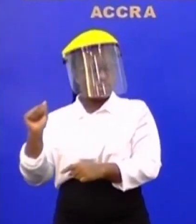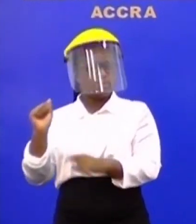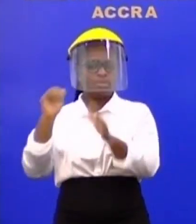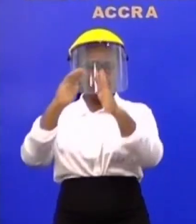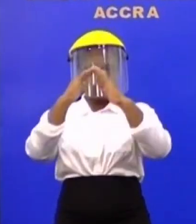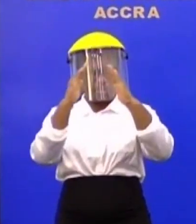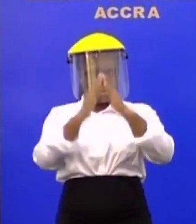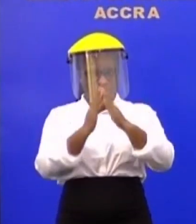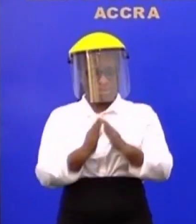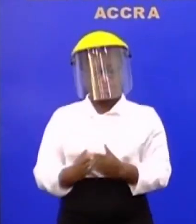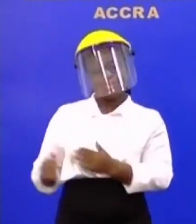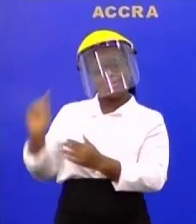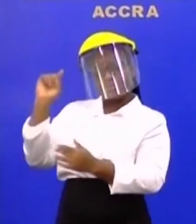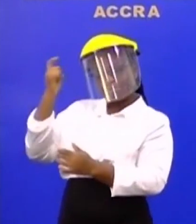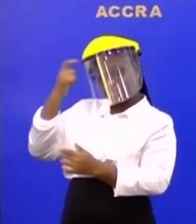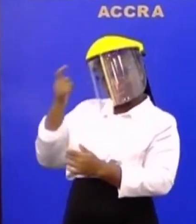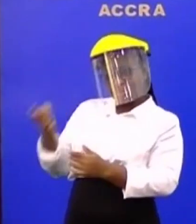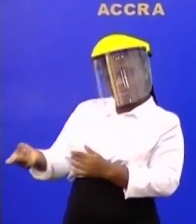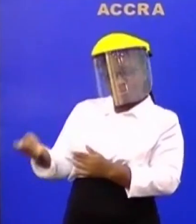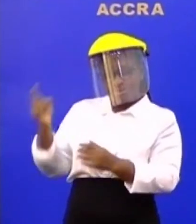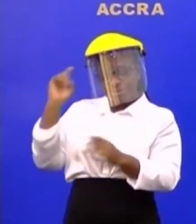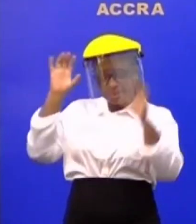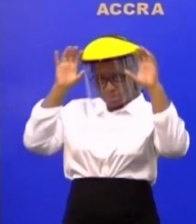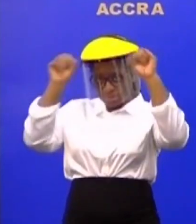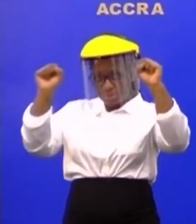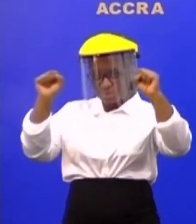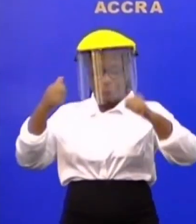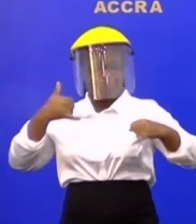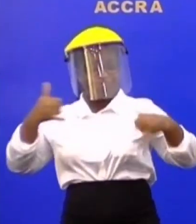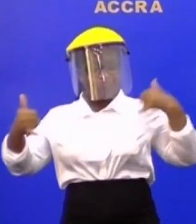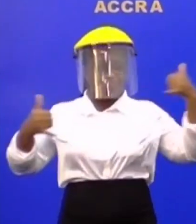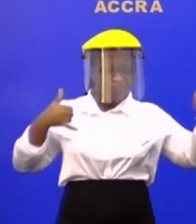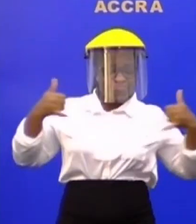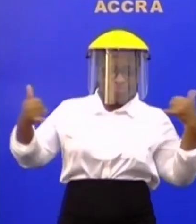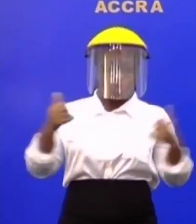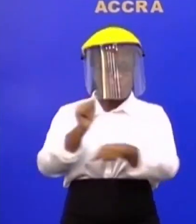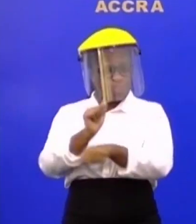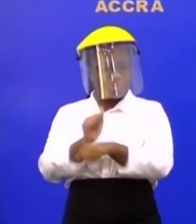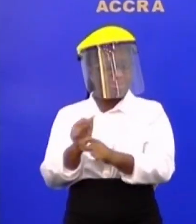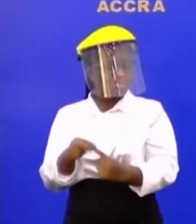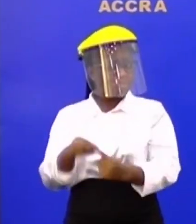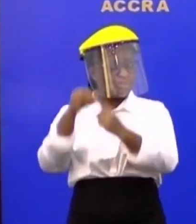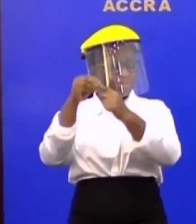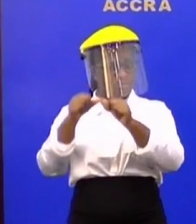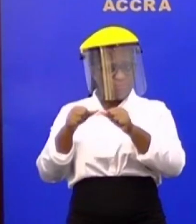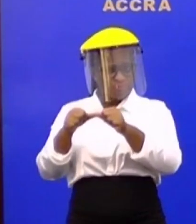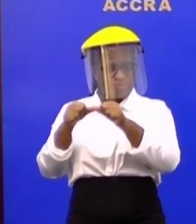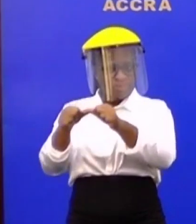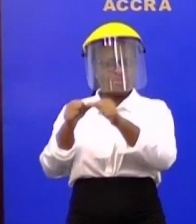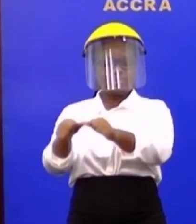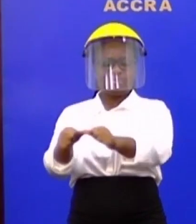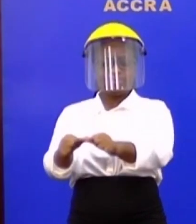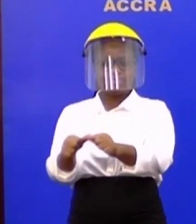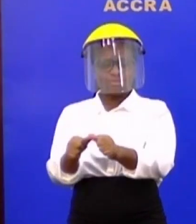president has been conducting state business via telephone and other technology, and has been in particular following up on the COVID